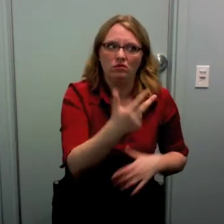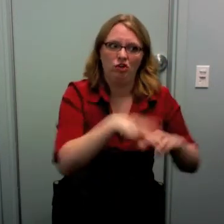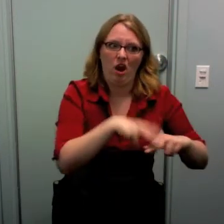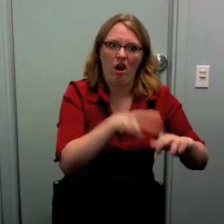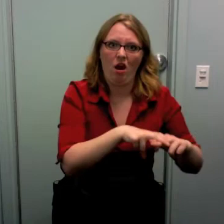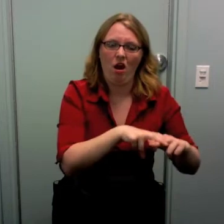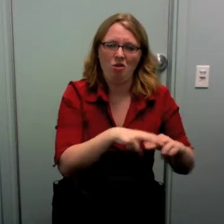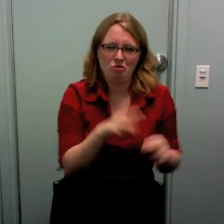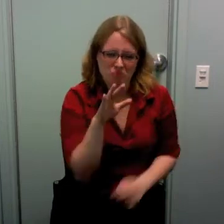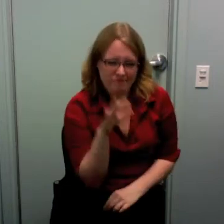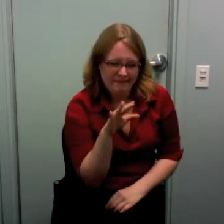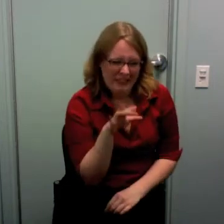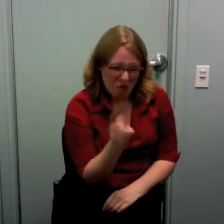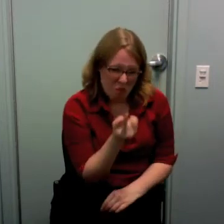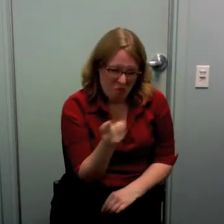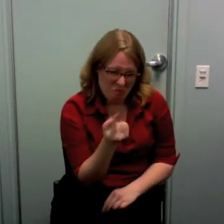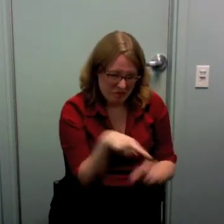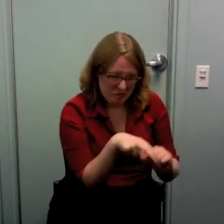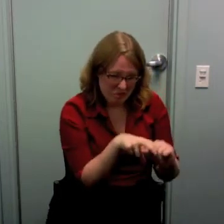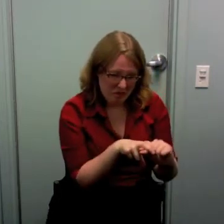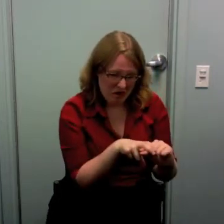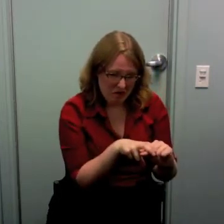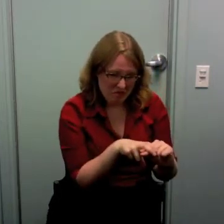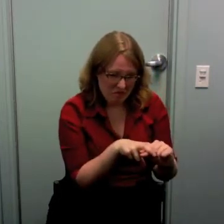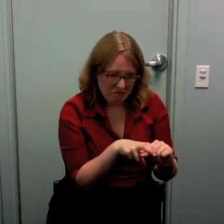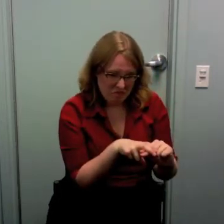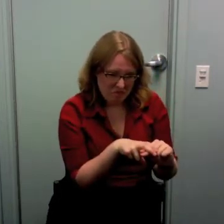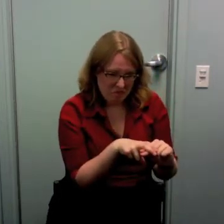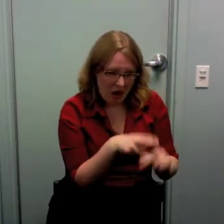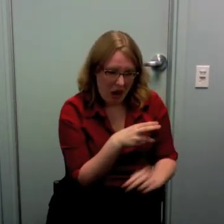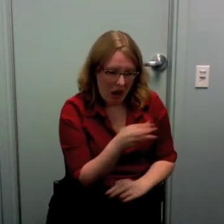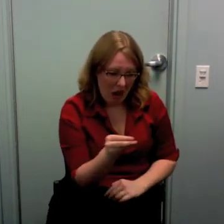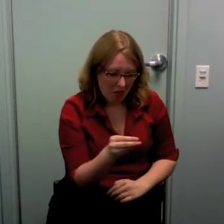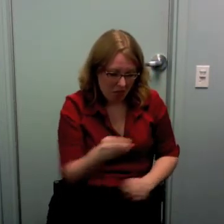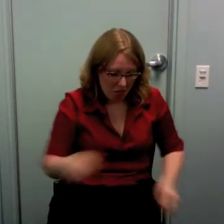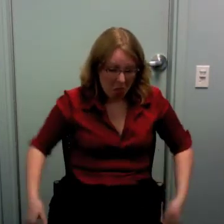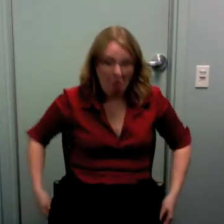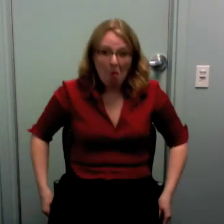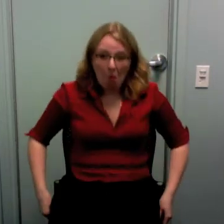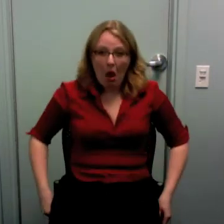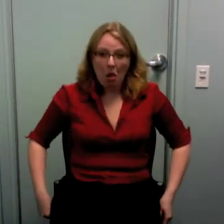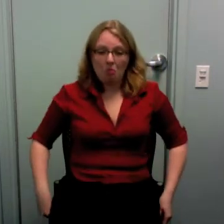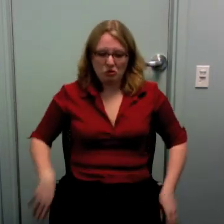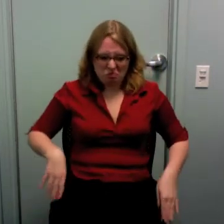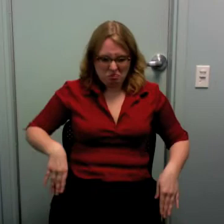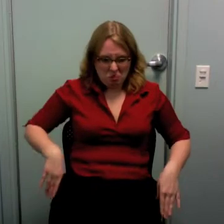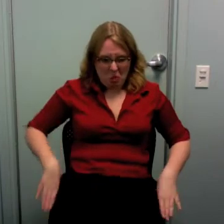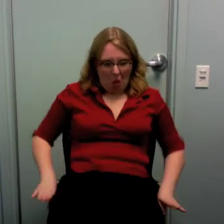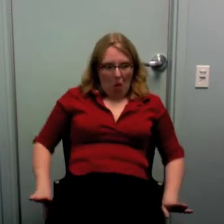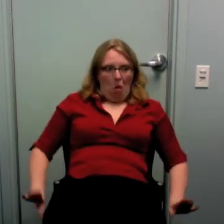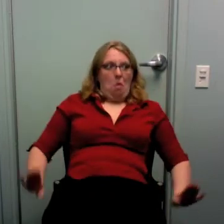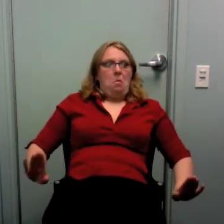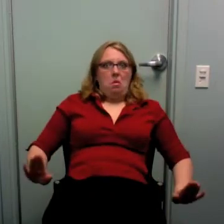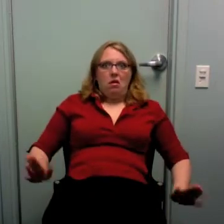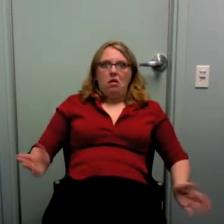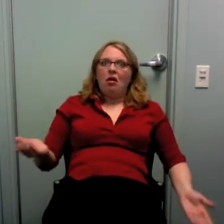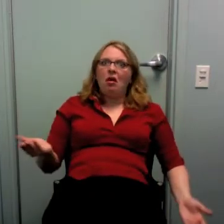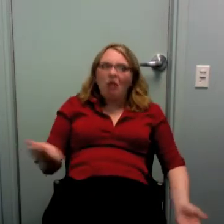in my chair and sucked the bottom out of it, said the little small wee bear in his little small wee